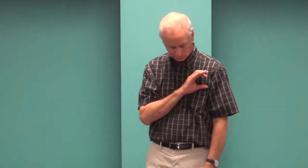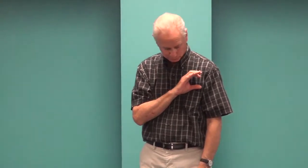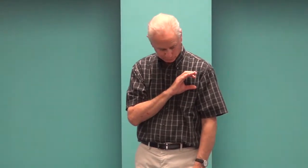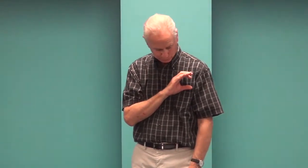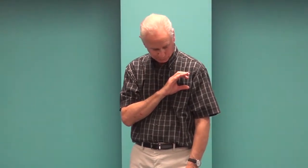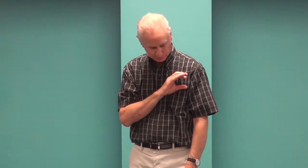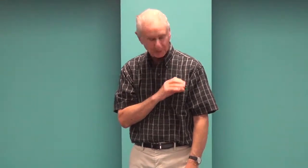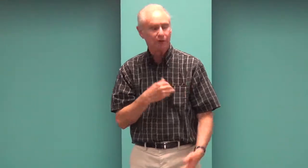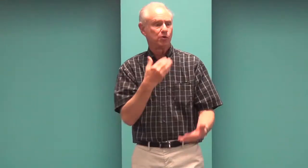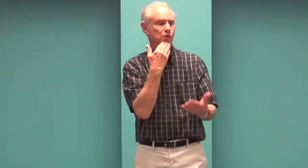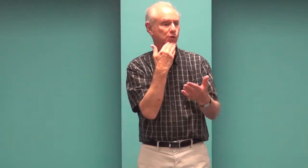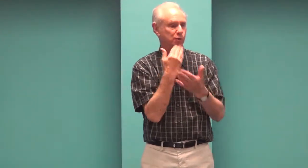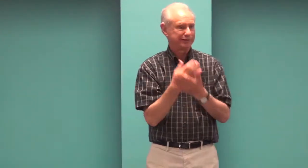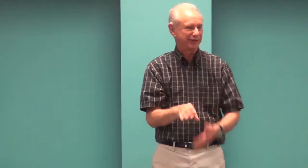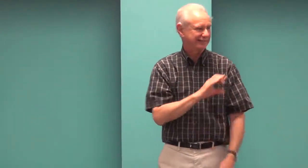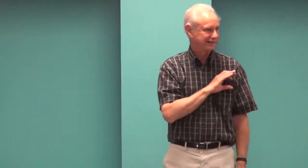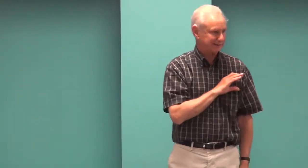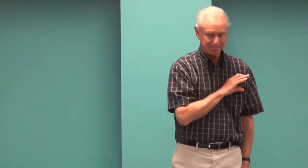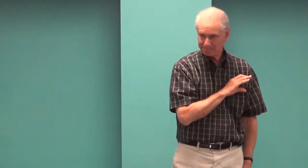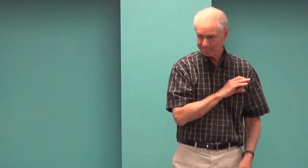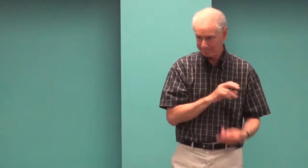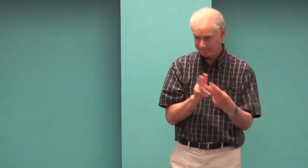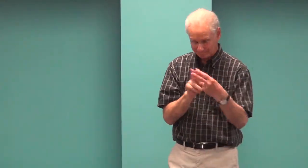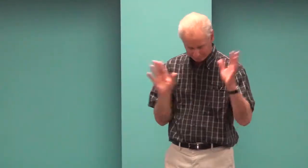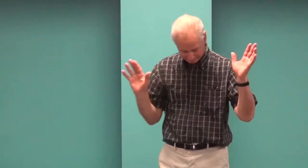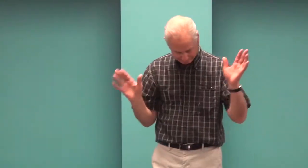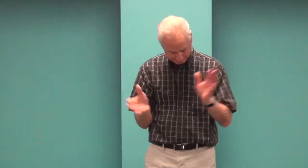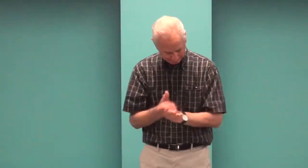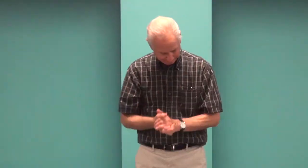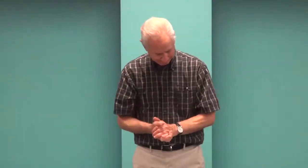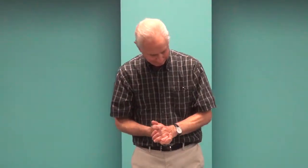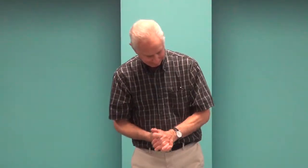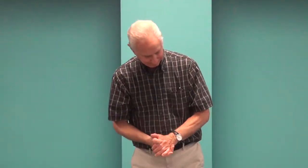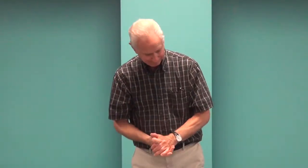high moral character, and the third, good citizenship.